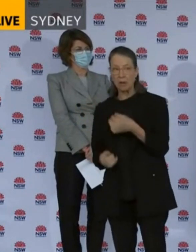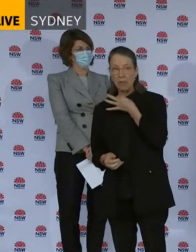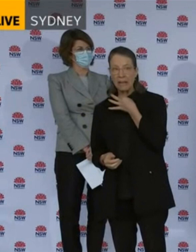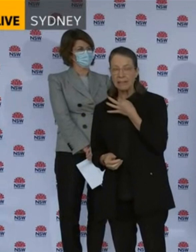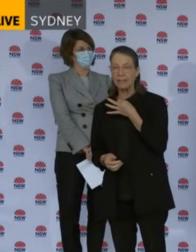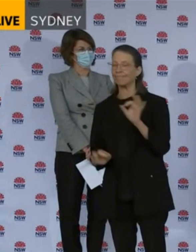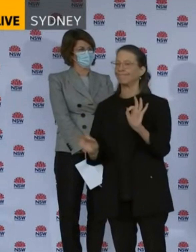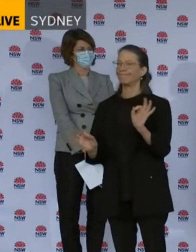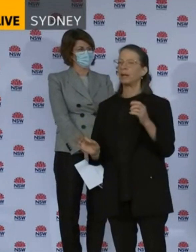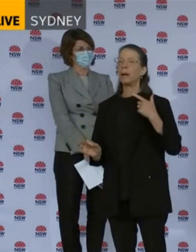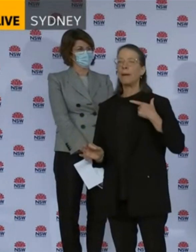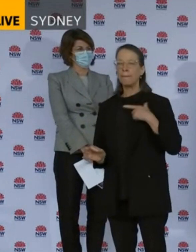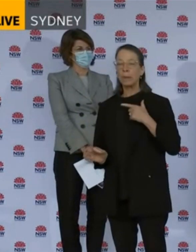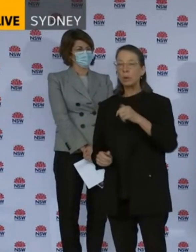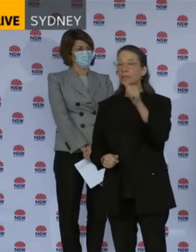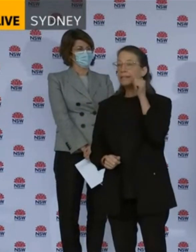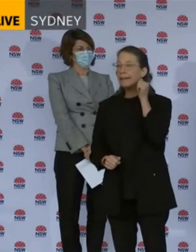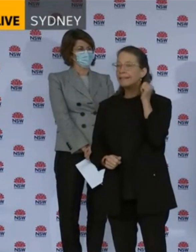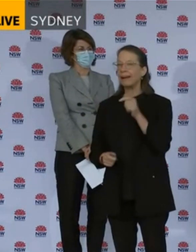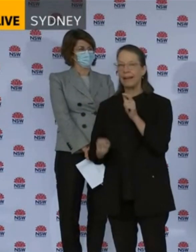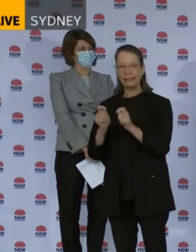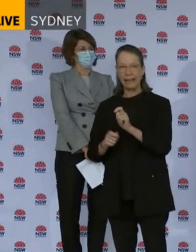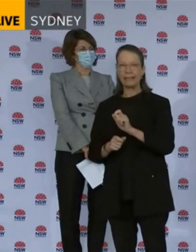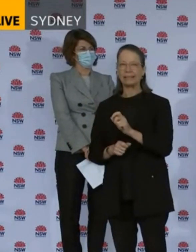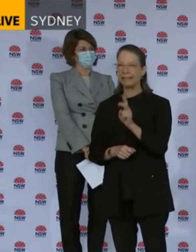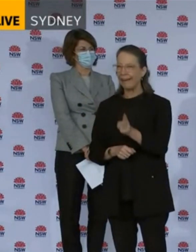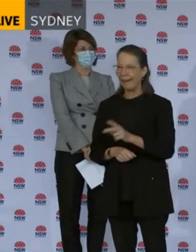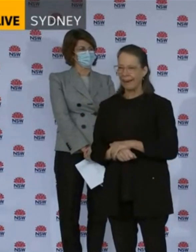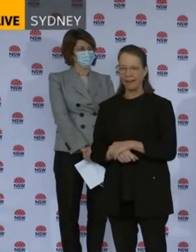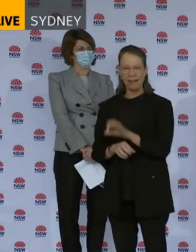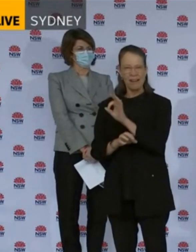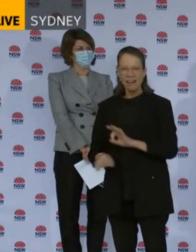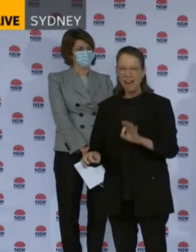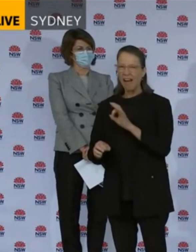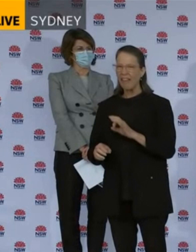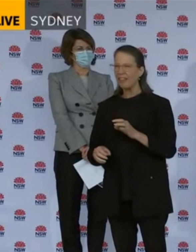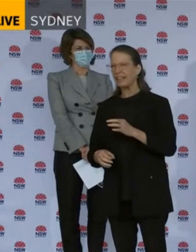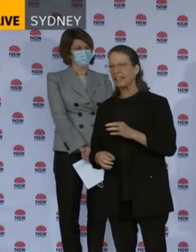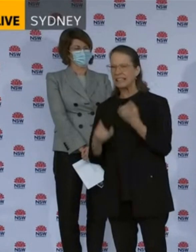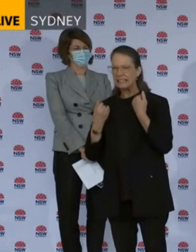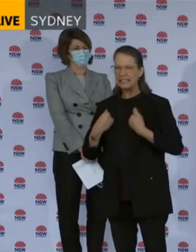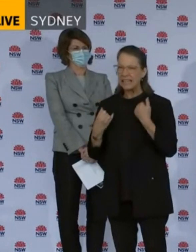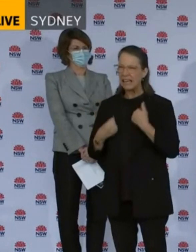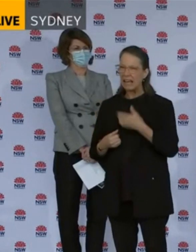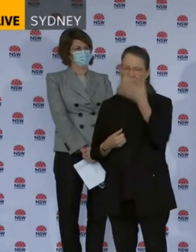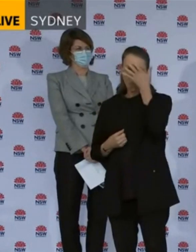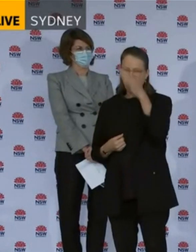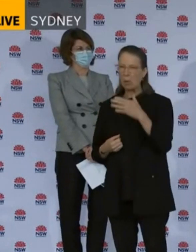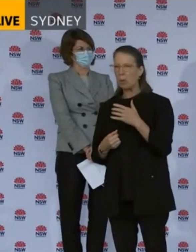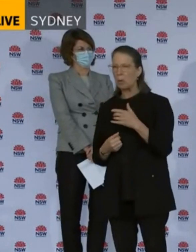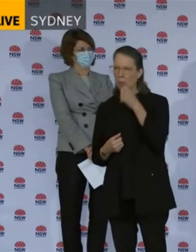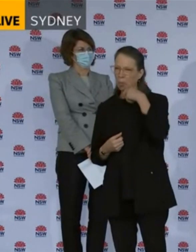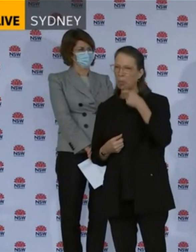and even get them retested. But Minister Dominello had no symptoms at all, tested negative. Our testing is